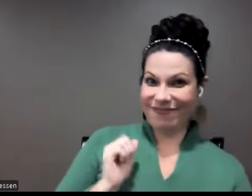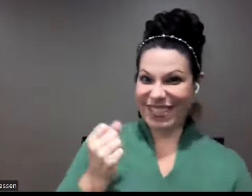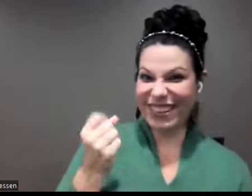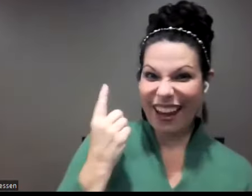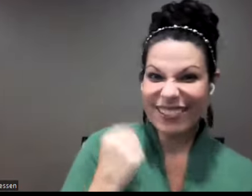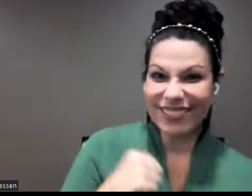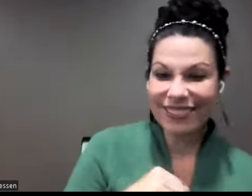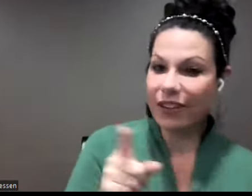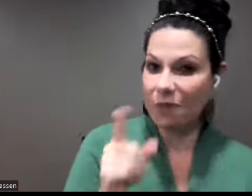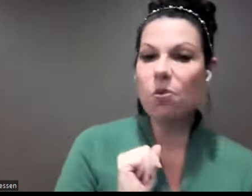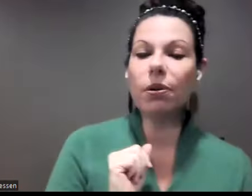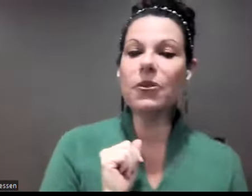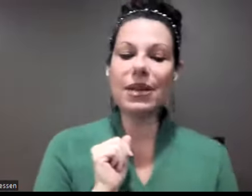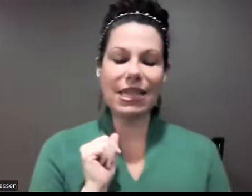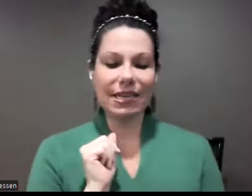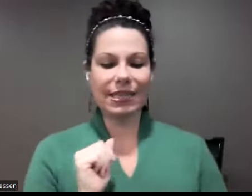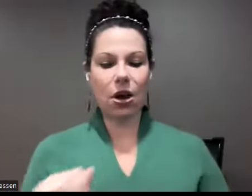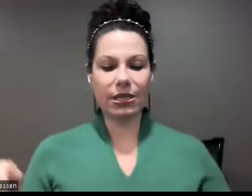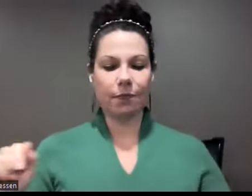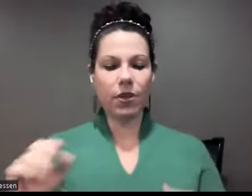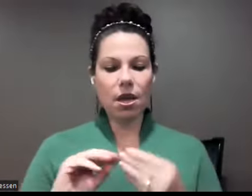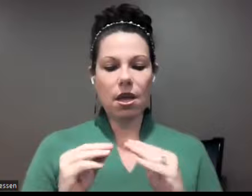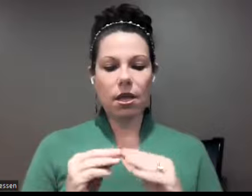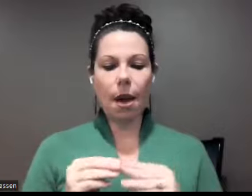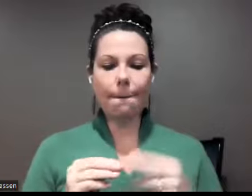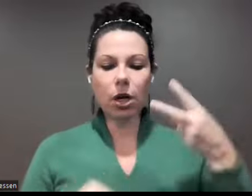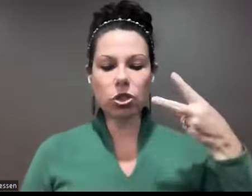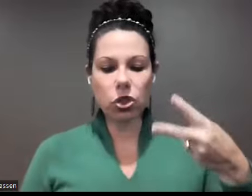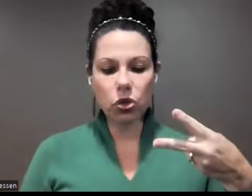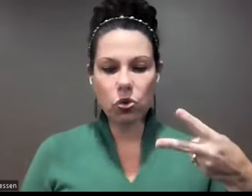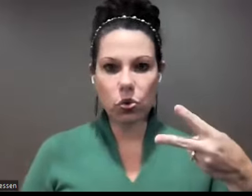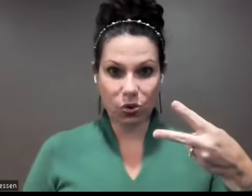Did you get it? Okay, we'll review it at the end, see how you did. Number 2.